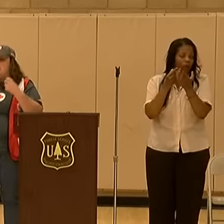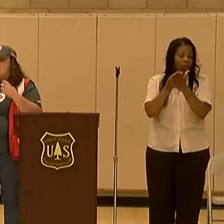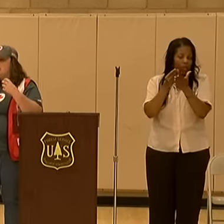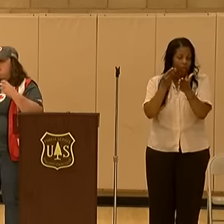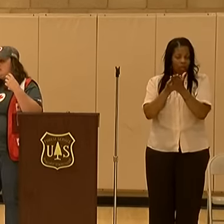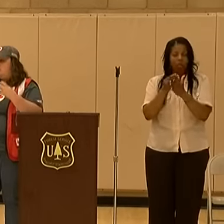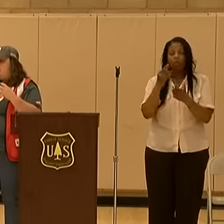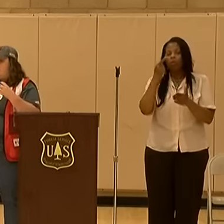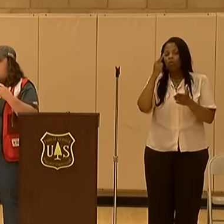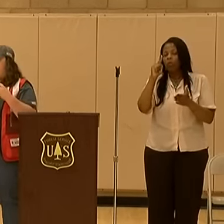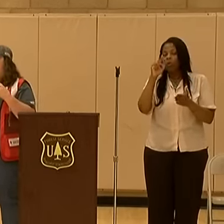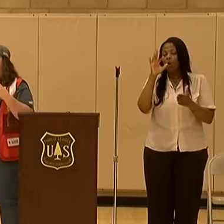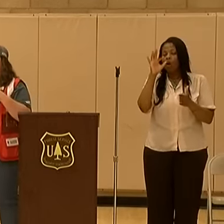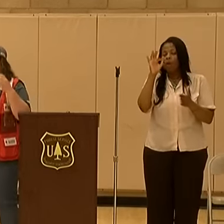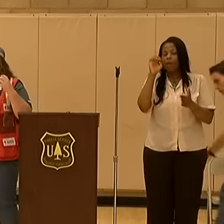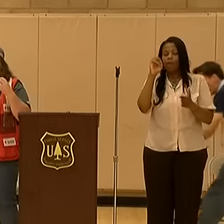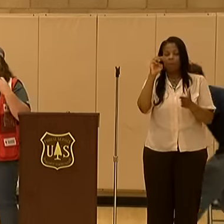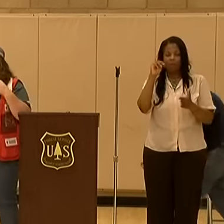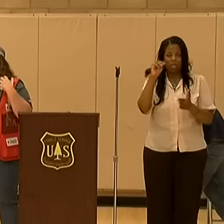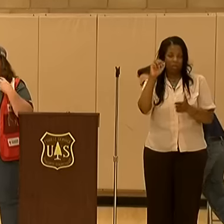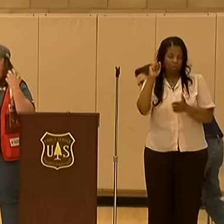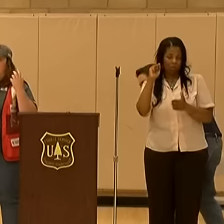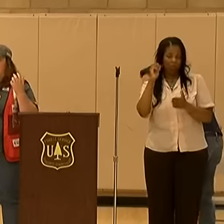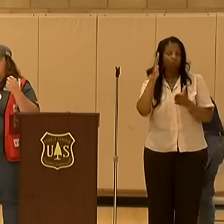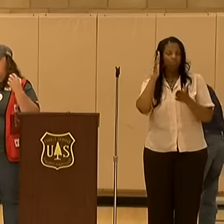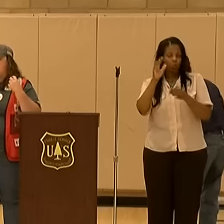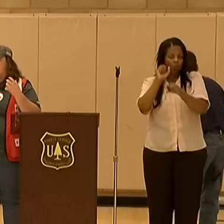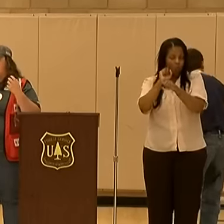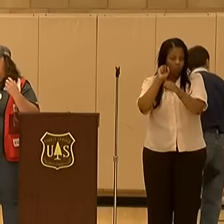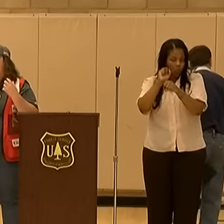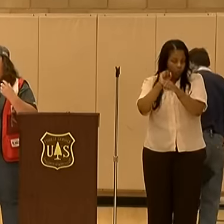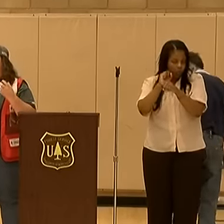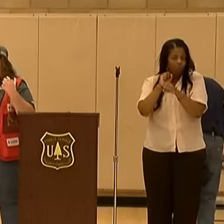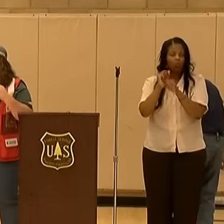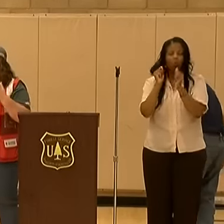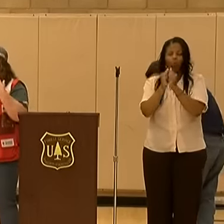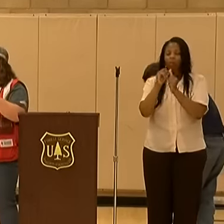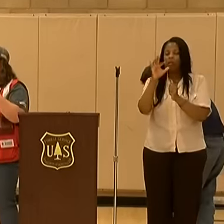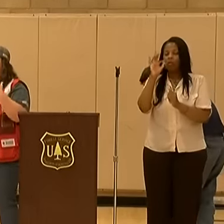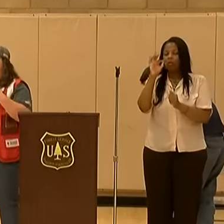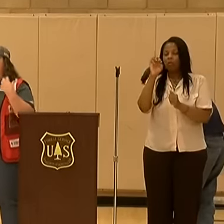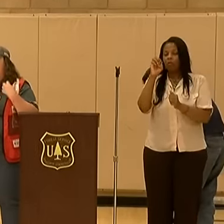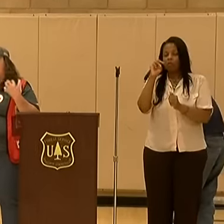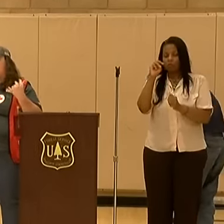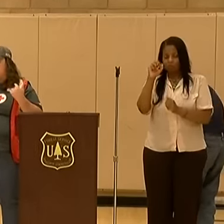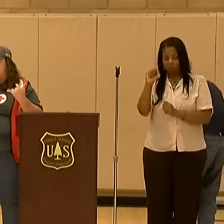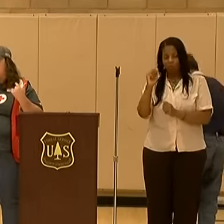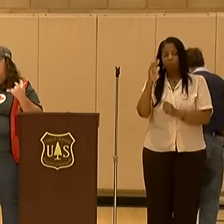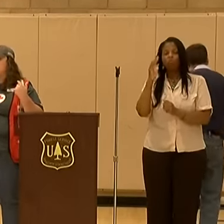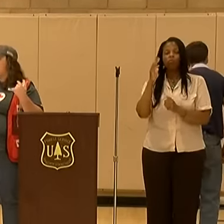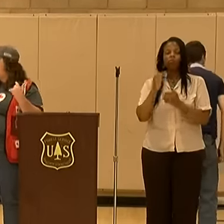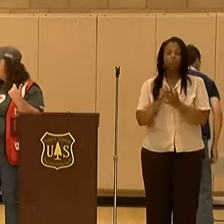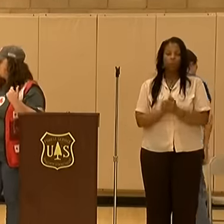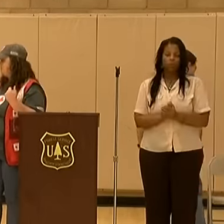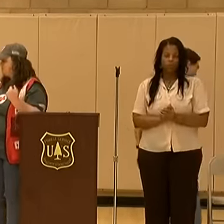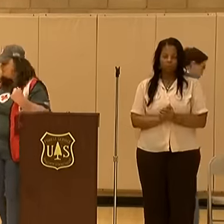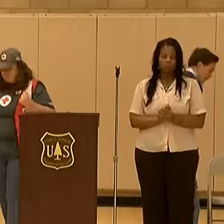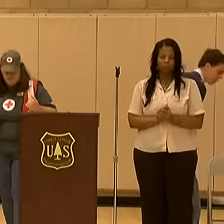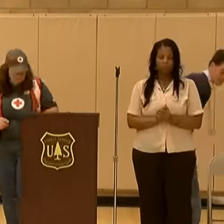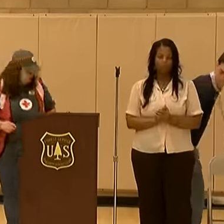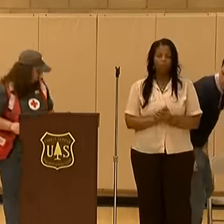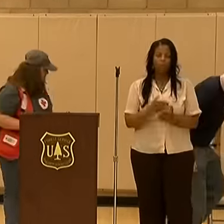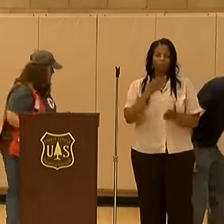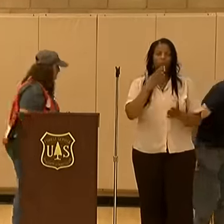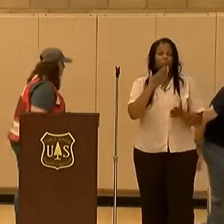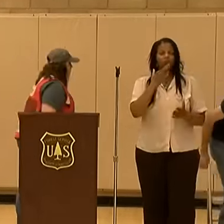be working closely with them to make sure that we're sharing our information and vice versa, and we're assisting everybody who needs assistance.